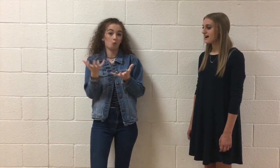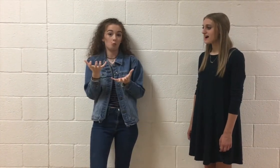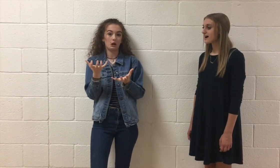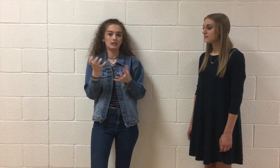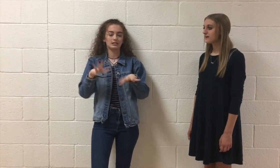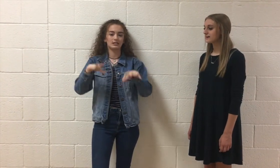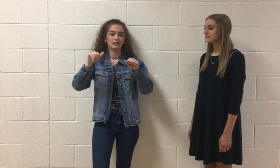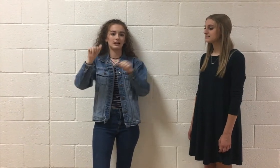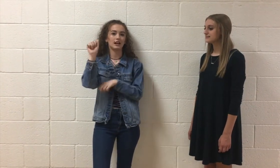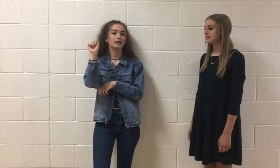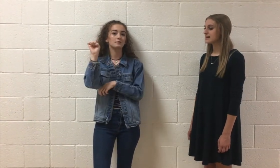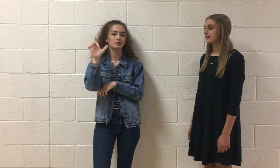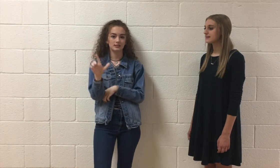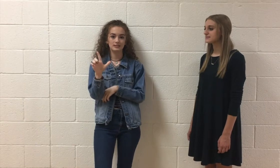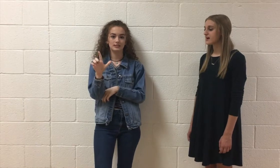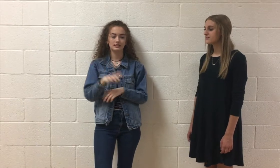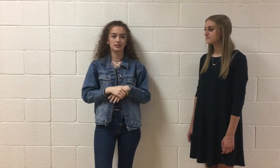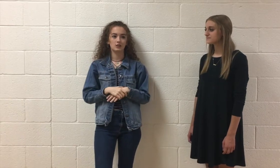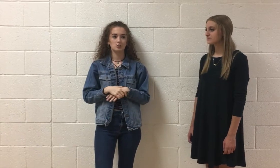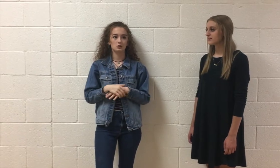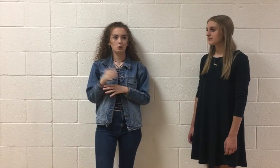I wanted to take ASL